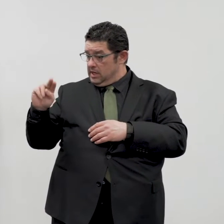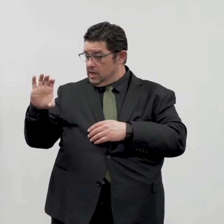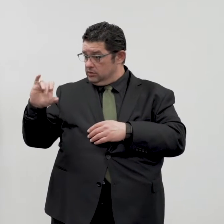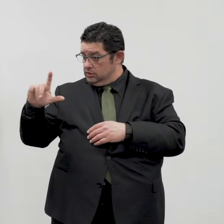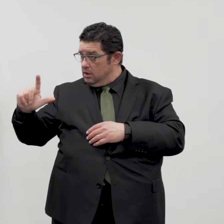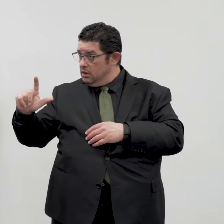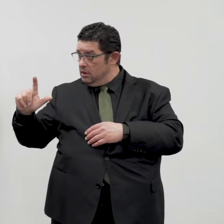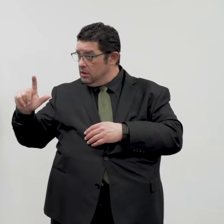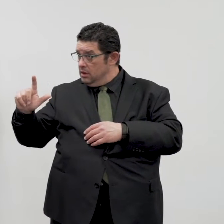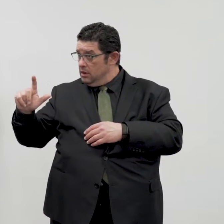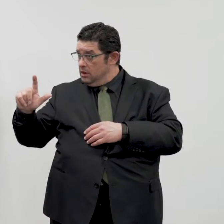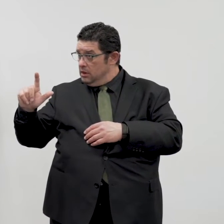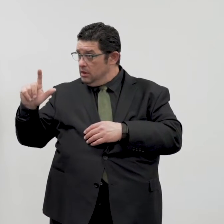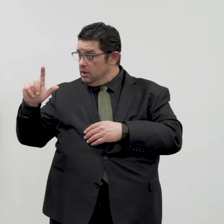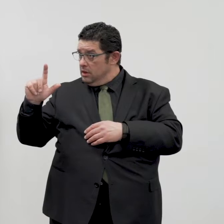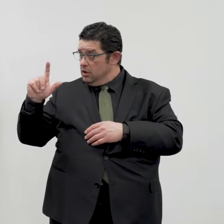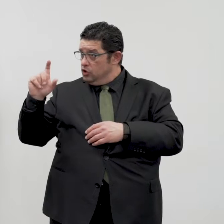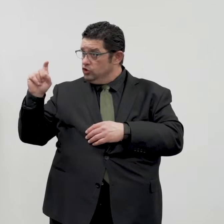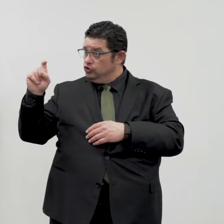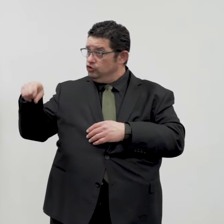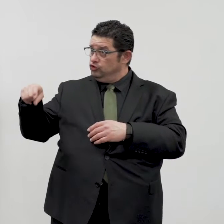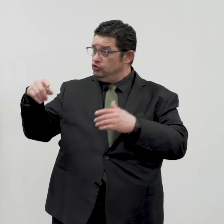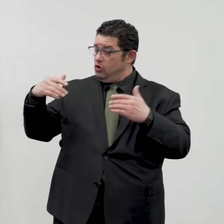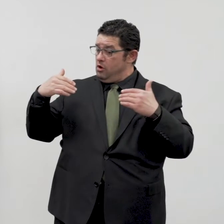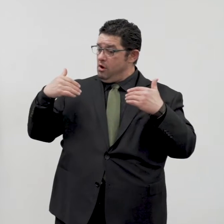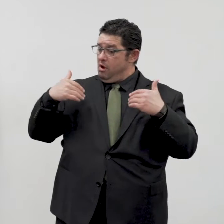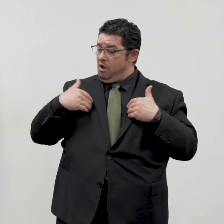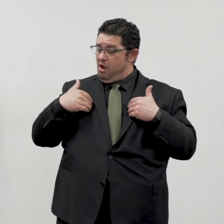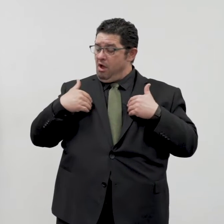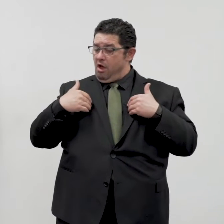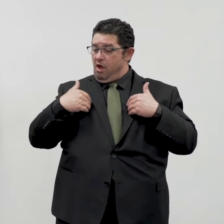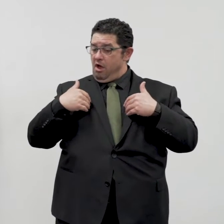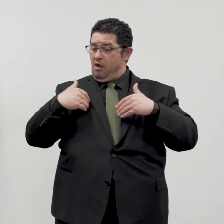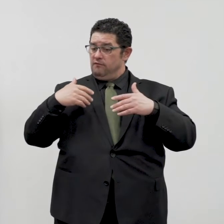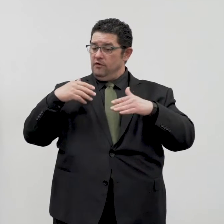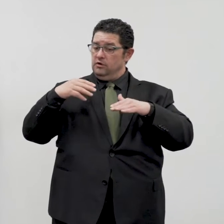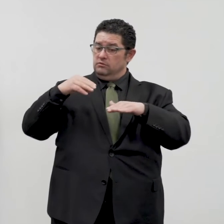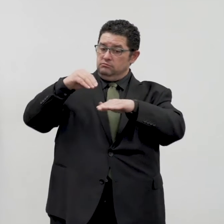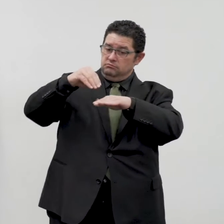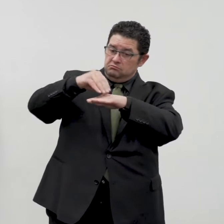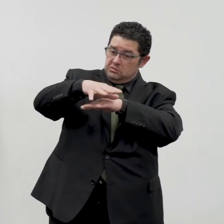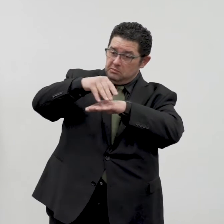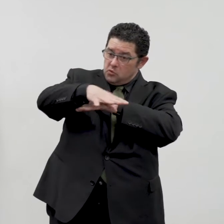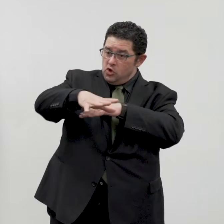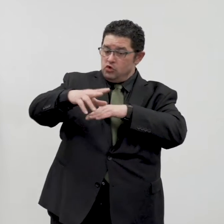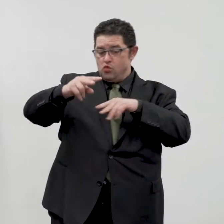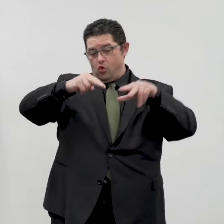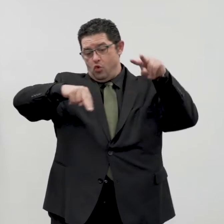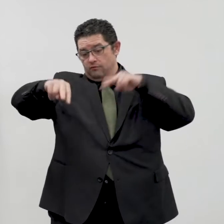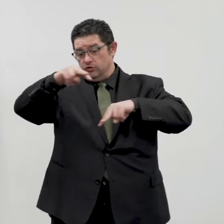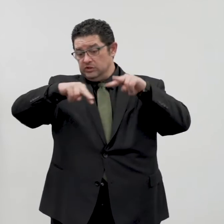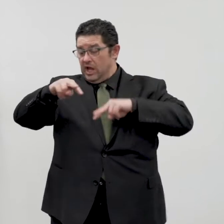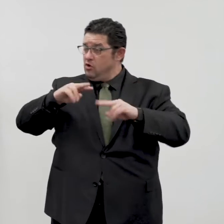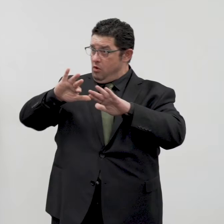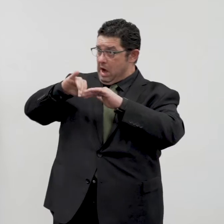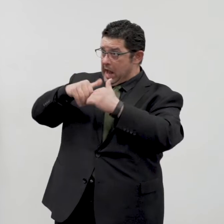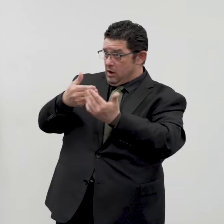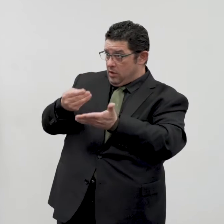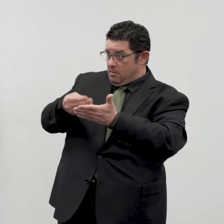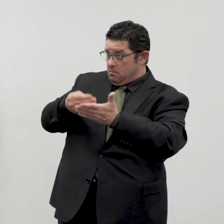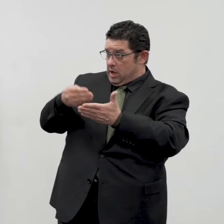have oversight or at least some sort of input in how that money is